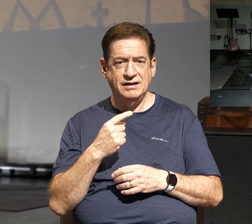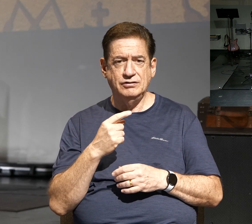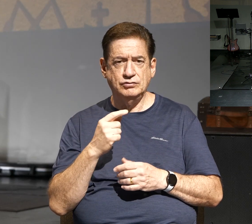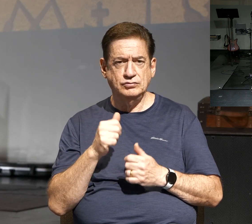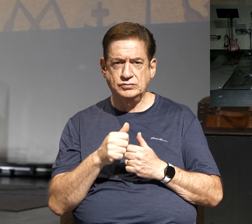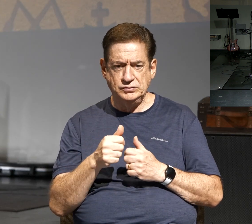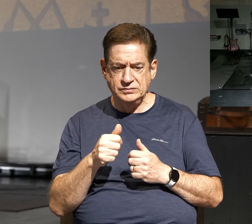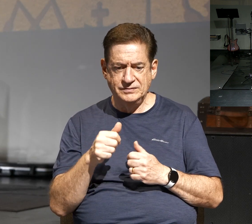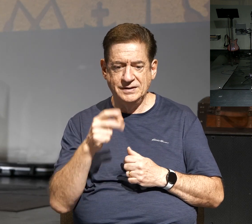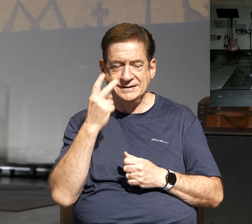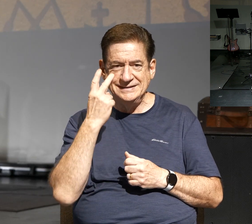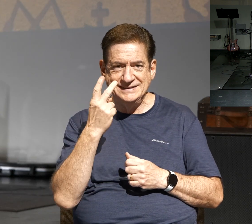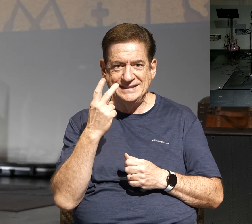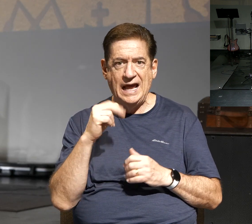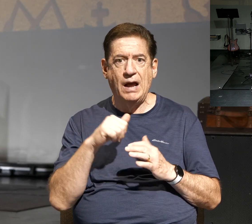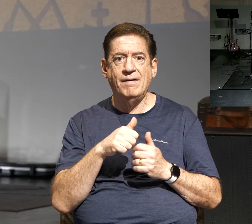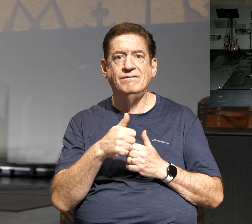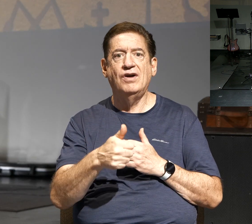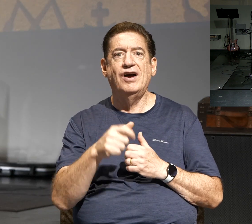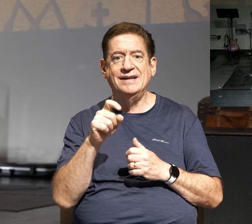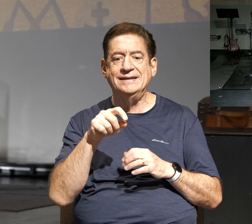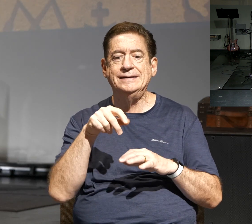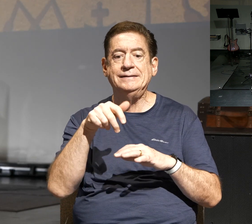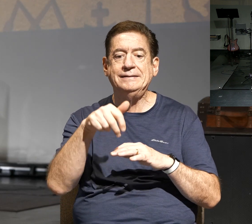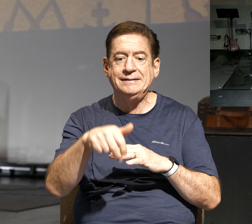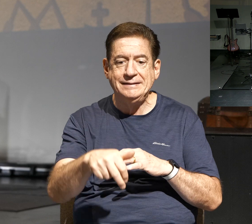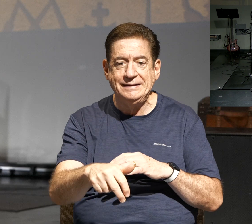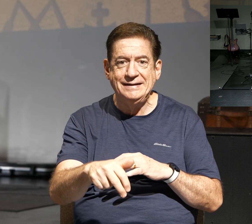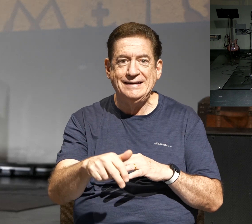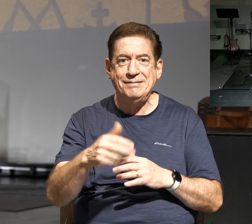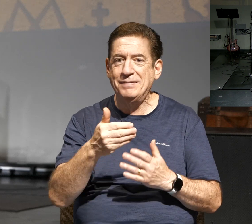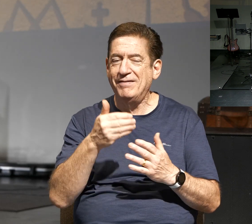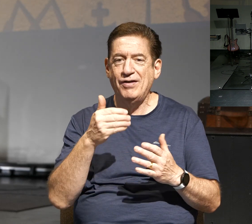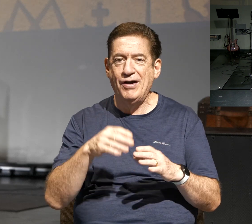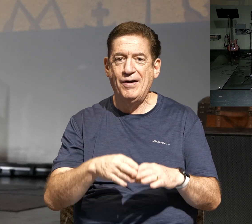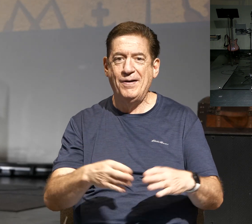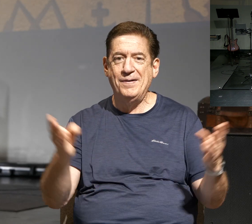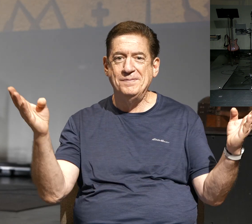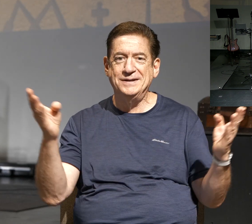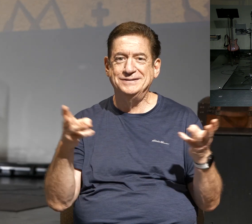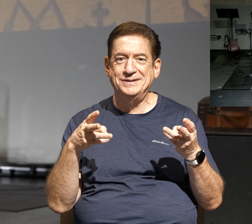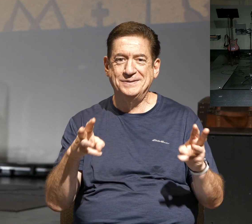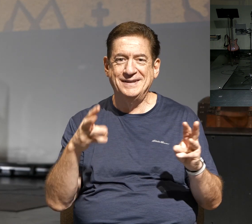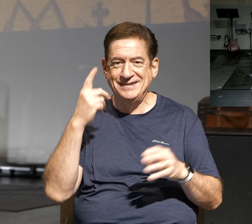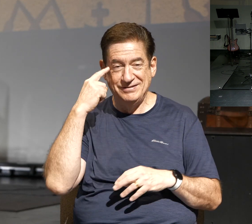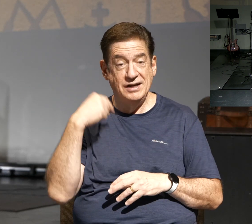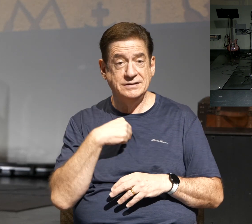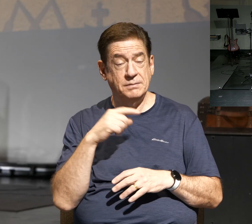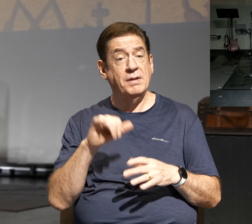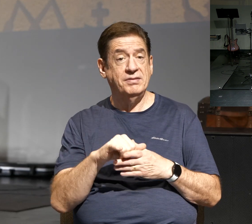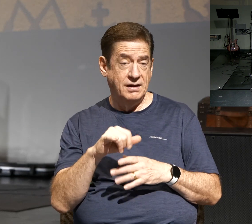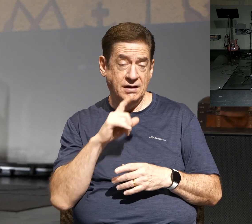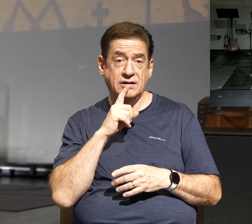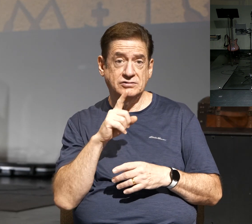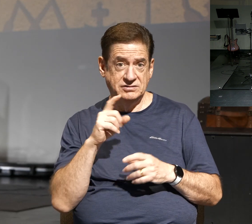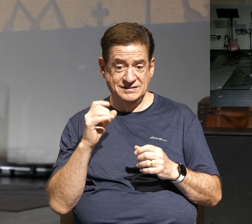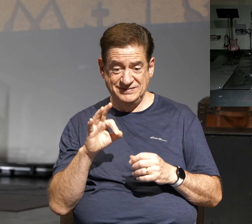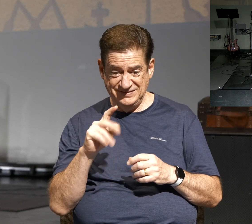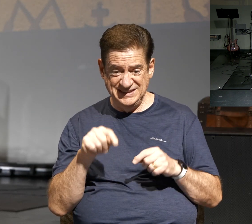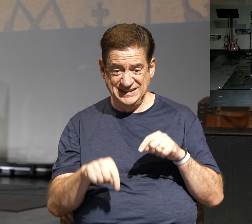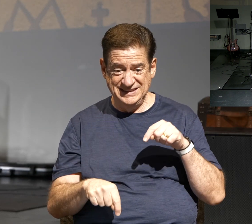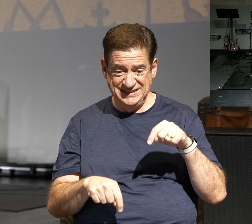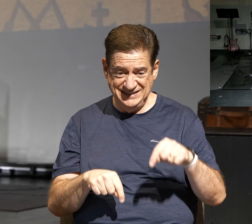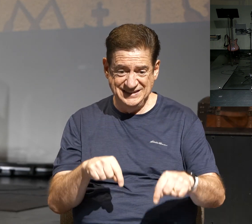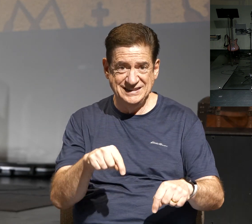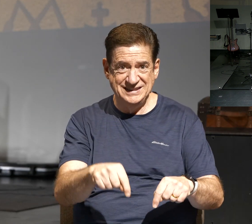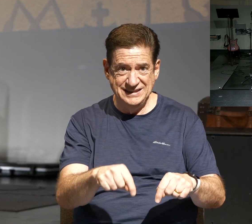there. We'll see how far we need to get before he opens a way for us to go. But they're actually having to get their feet wet. We see